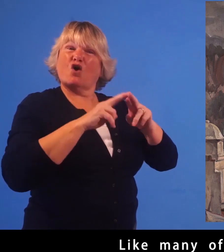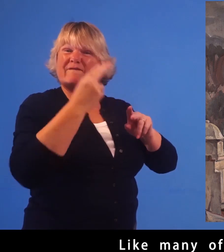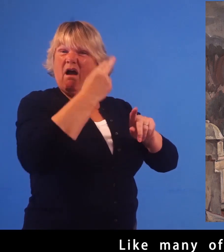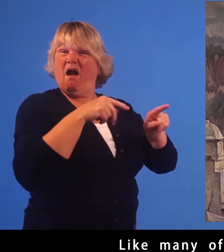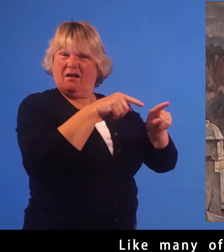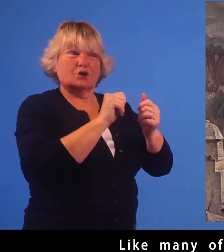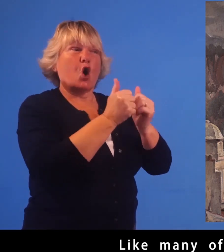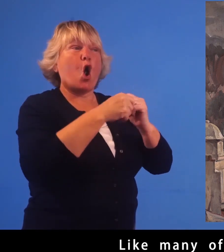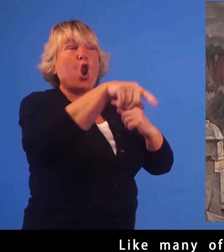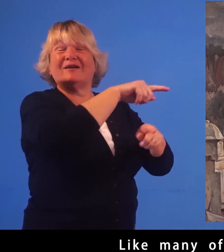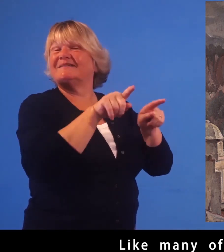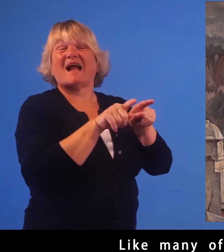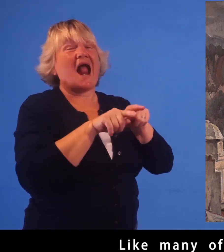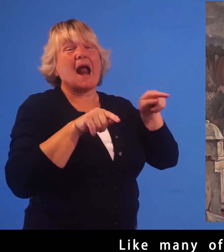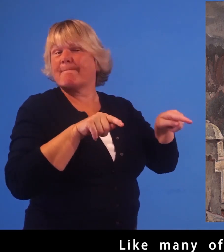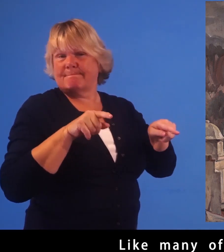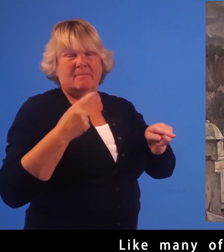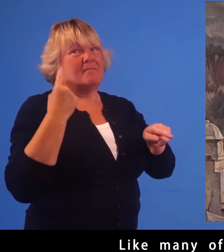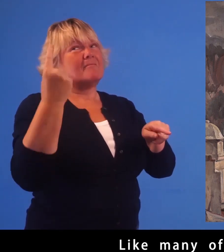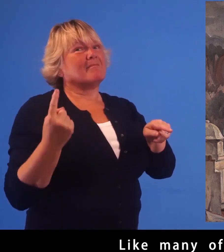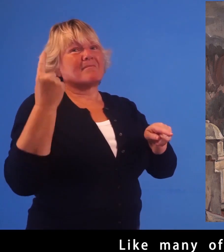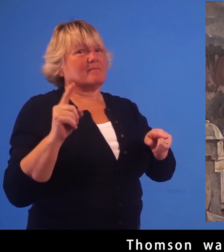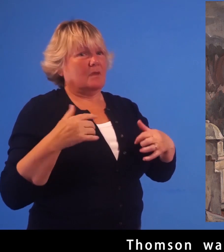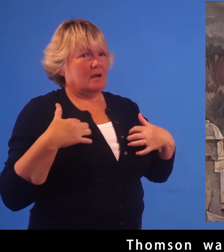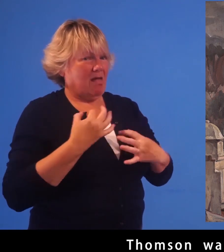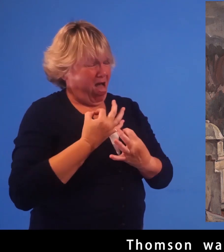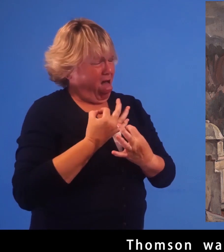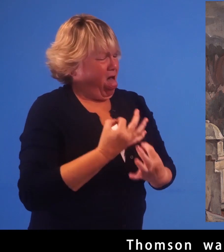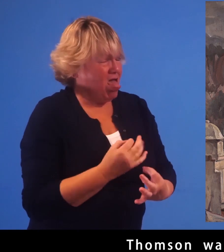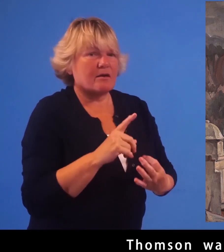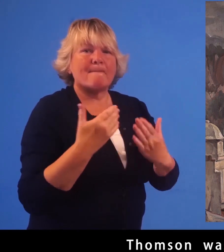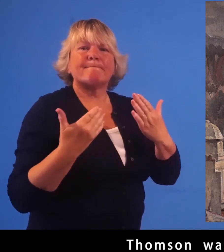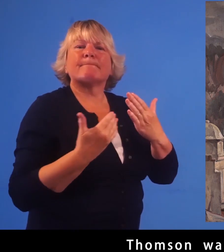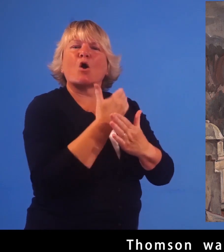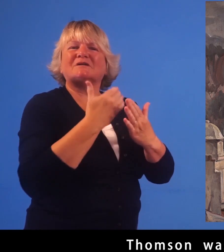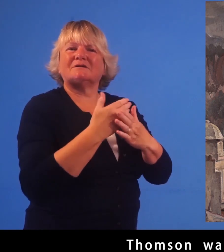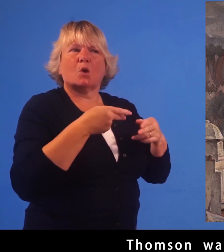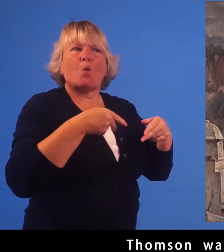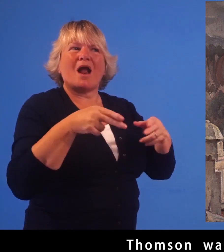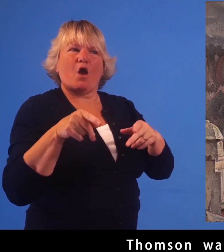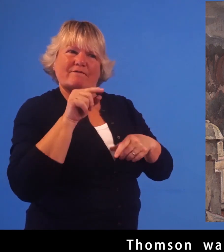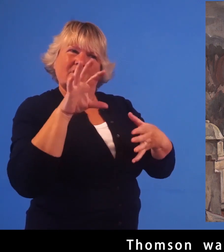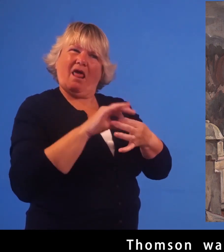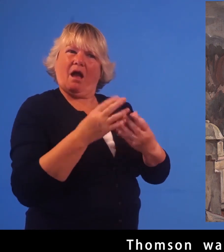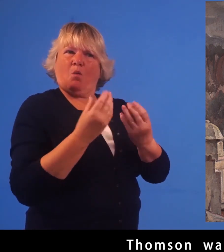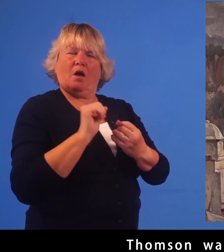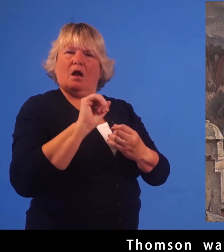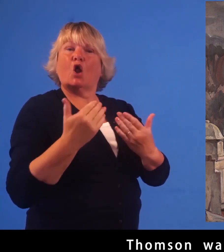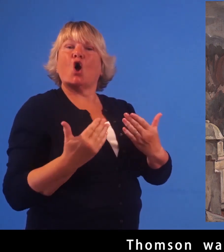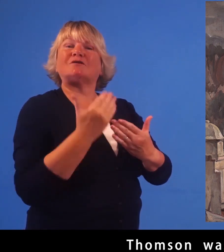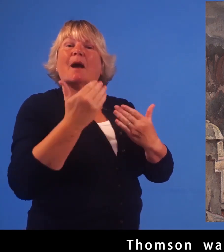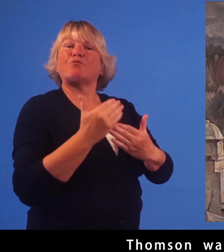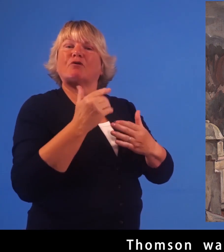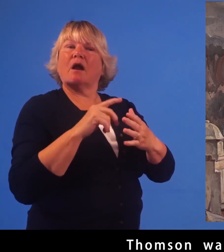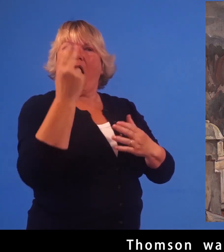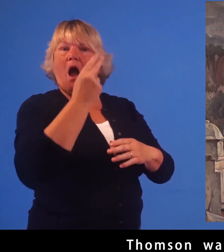Like many of his colleagues at Edinburgh College of Art, Thomson was interested in modernist trends in contemporary art.